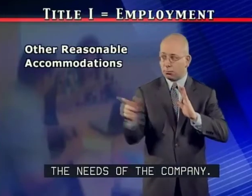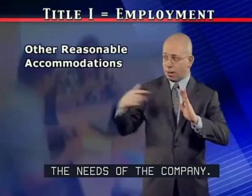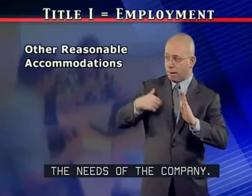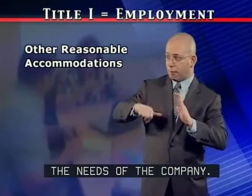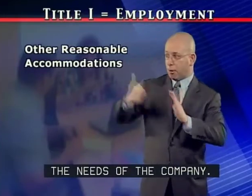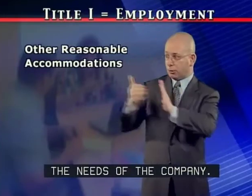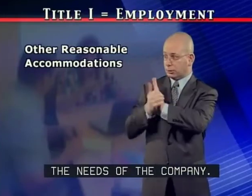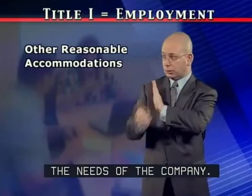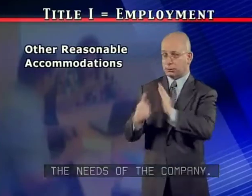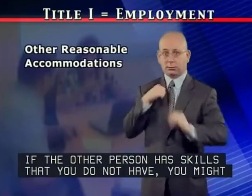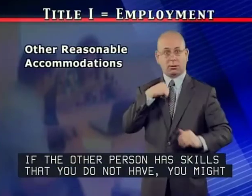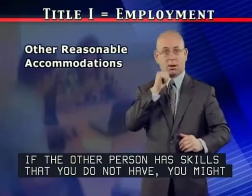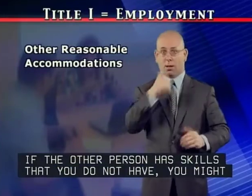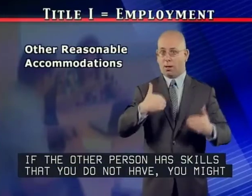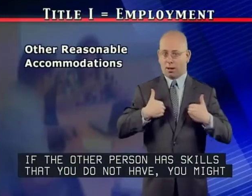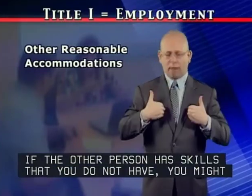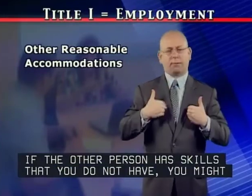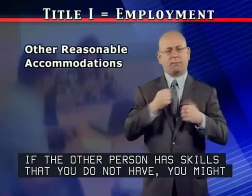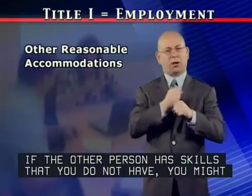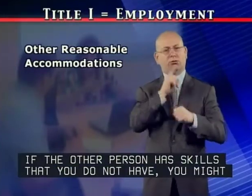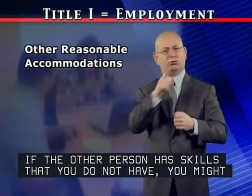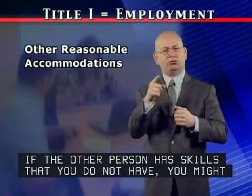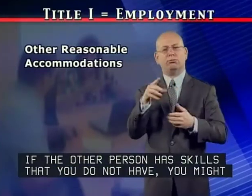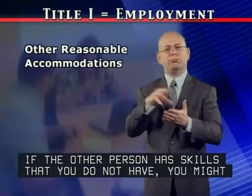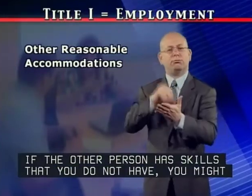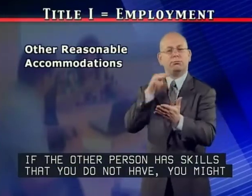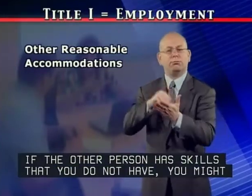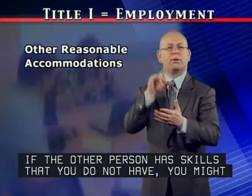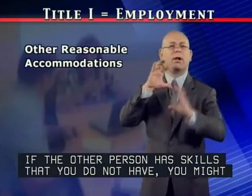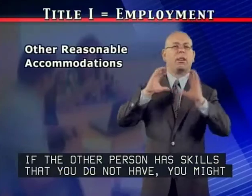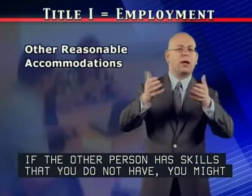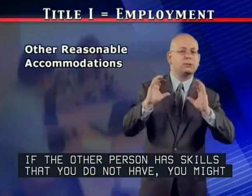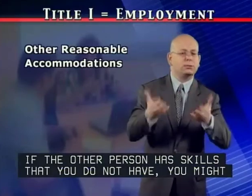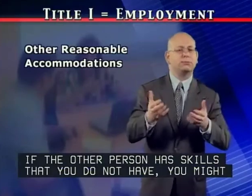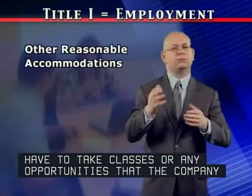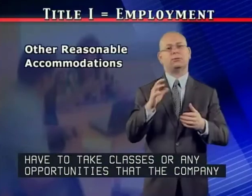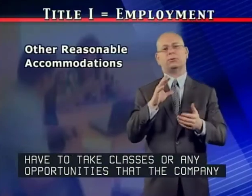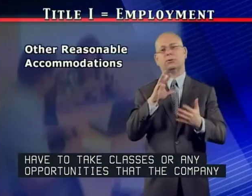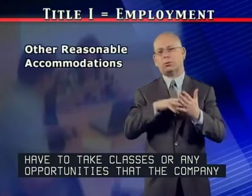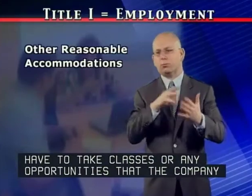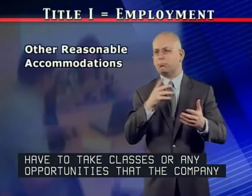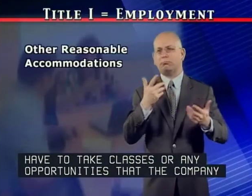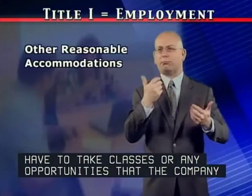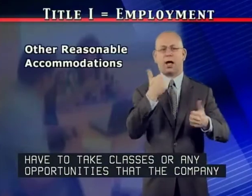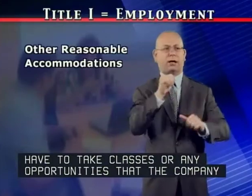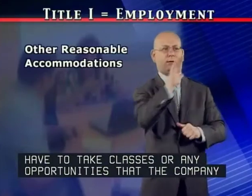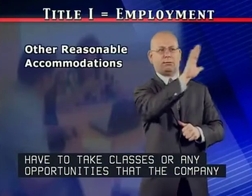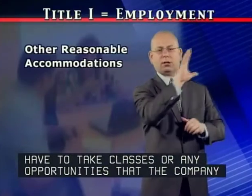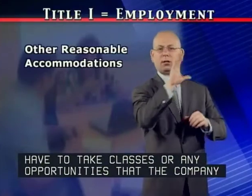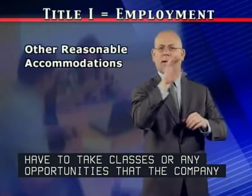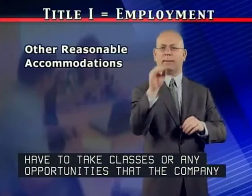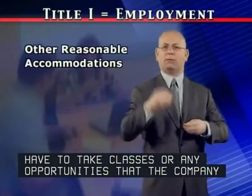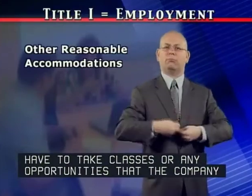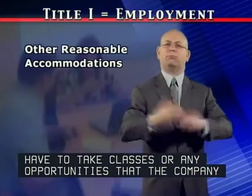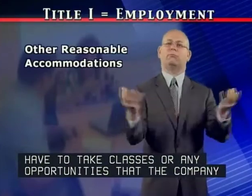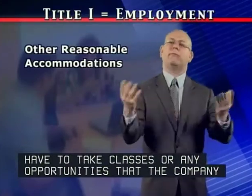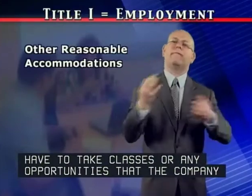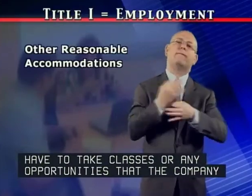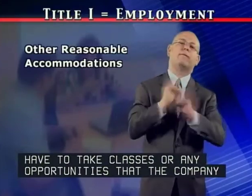company. If the other person has skills that you do not have, you might have to take classes or any opportunities